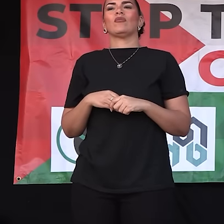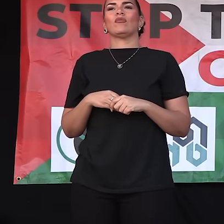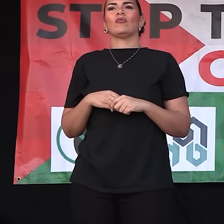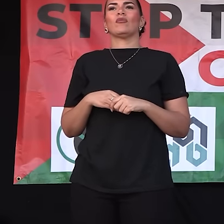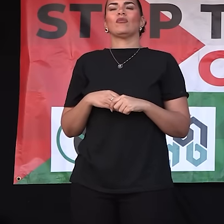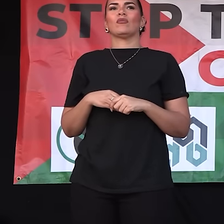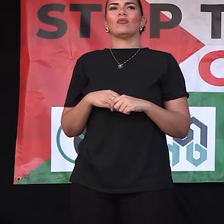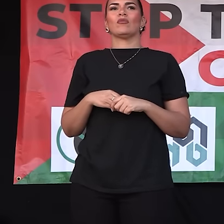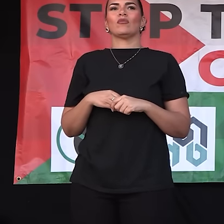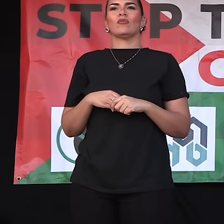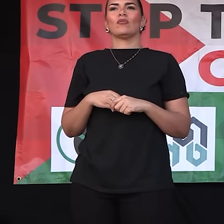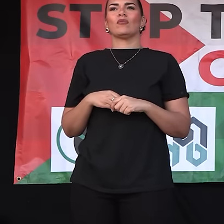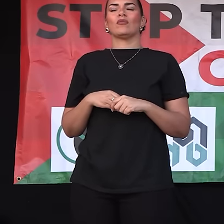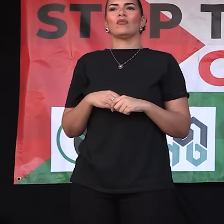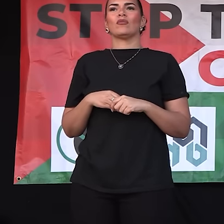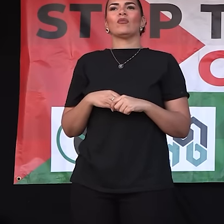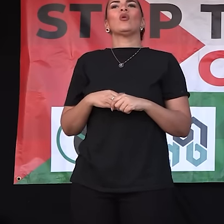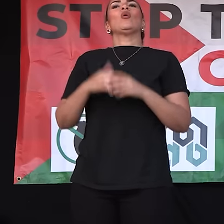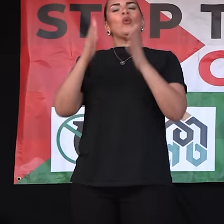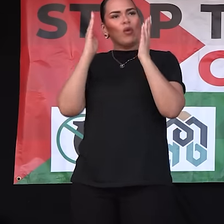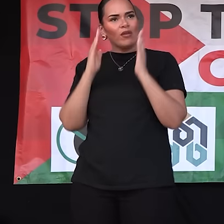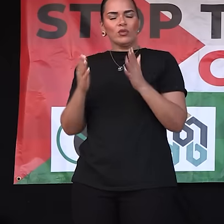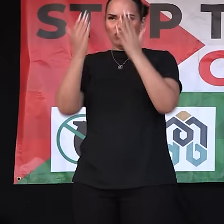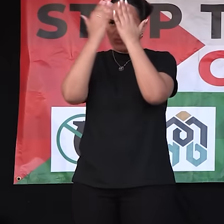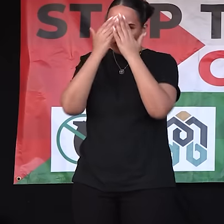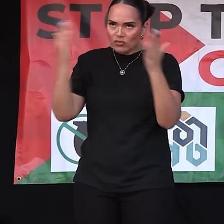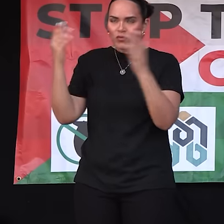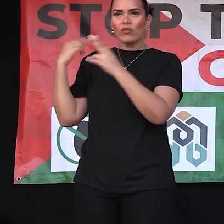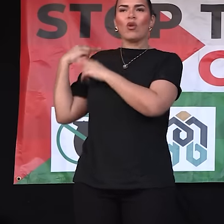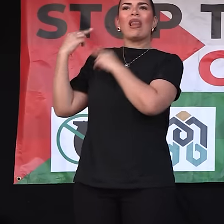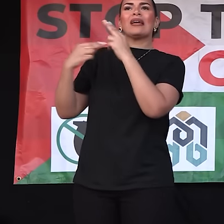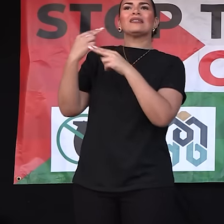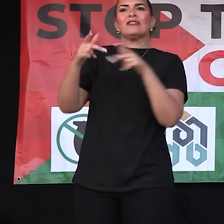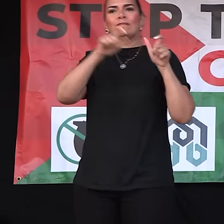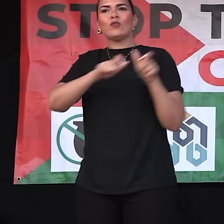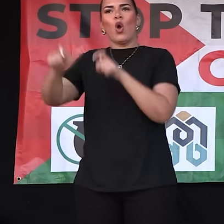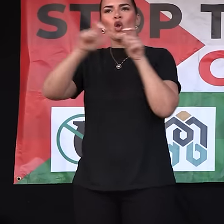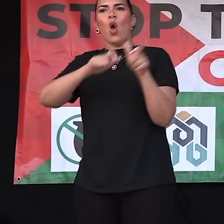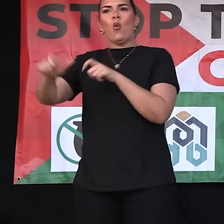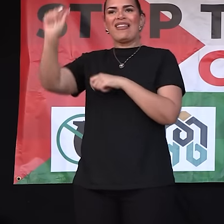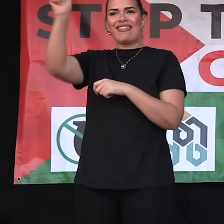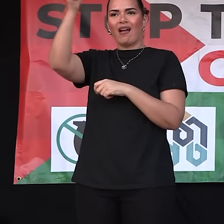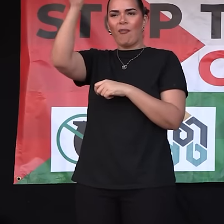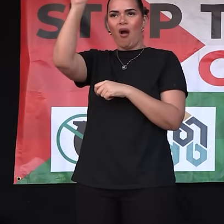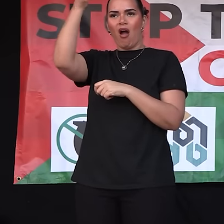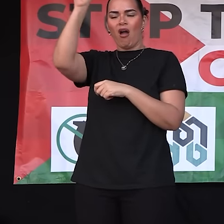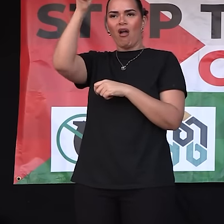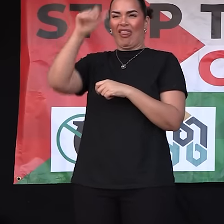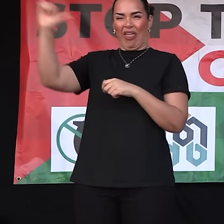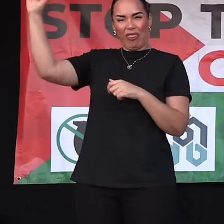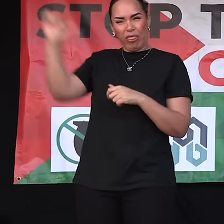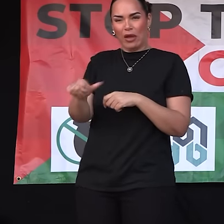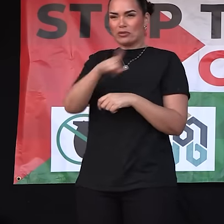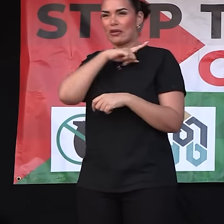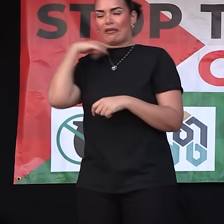deeply, we must also honor the legacy of the ongoing Nakba and the thousands killed